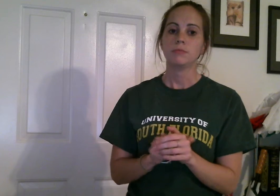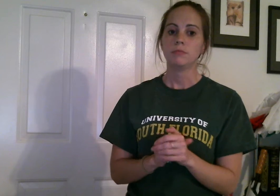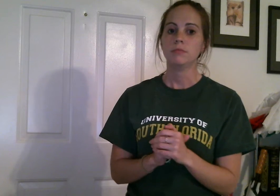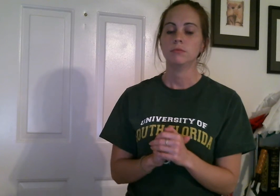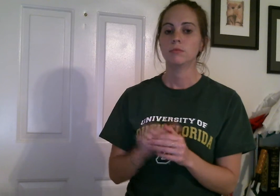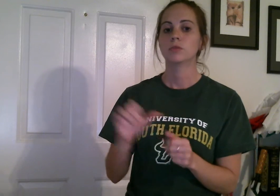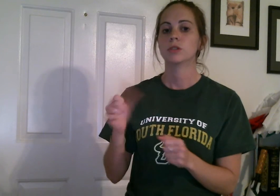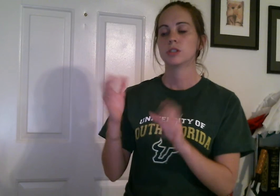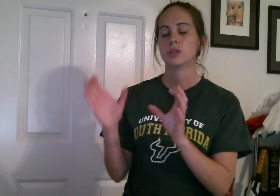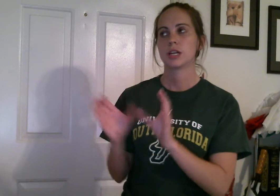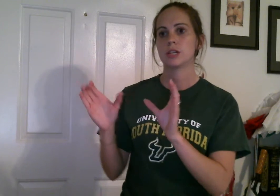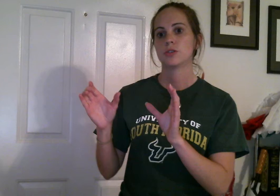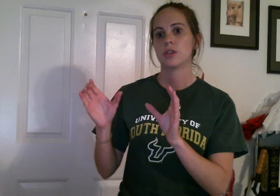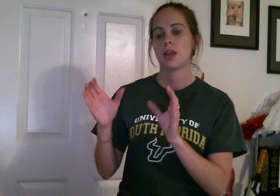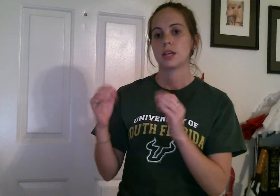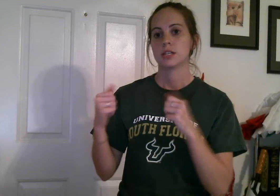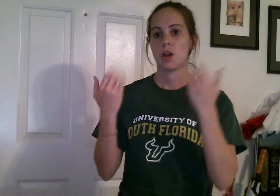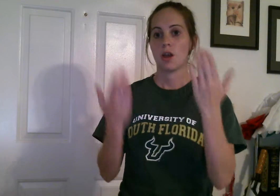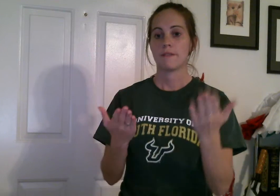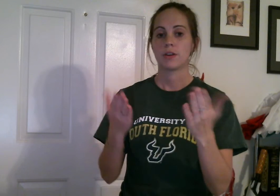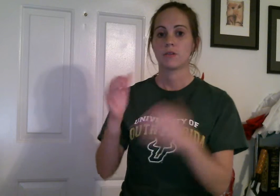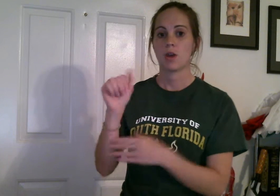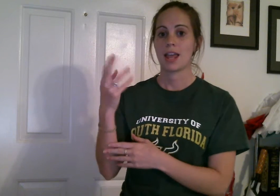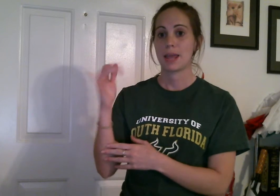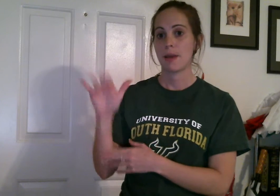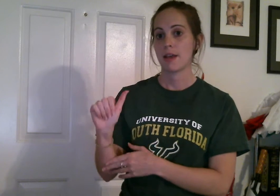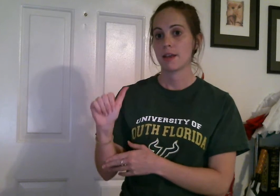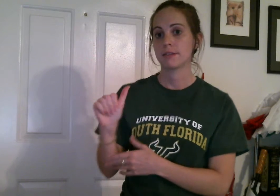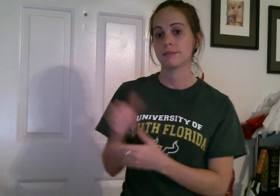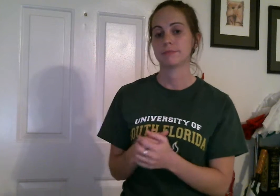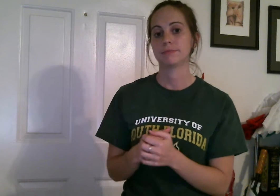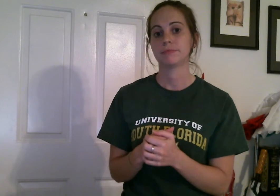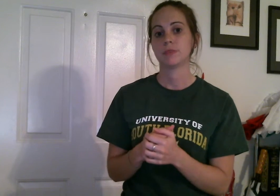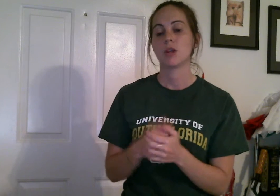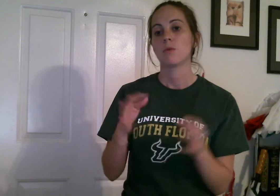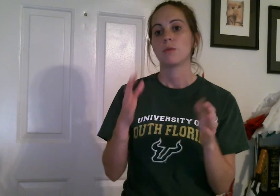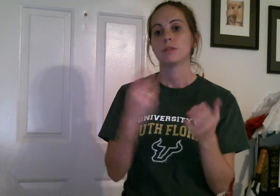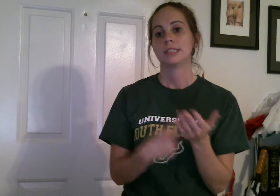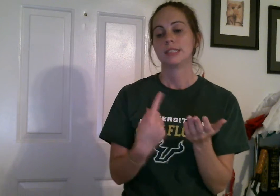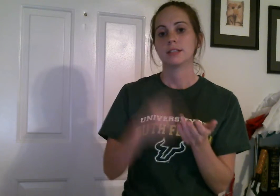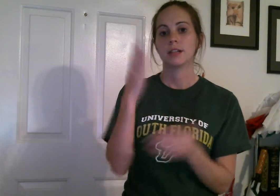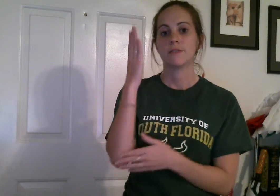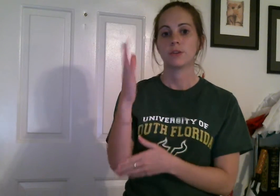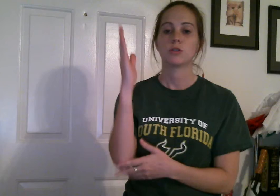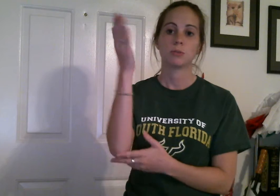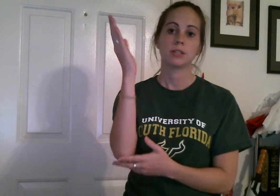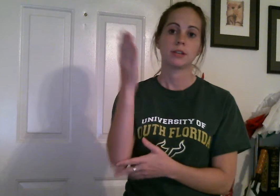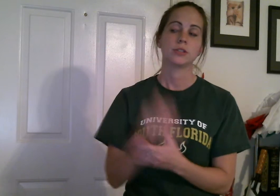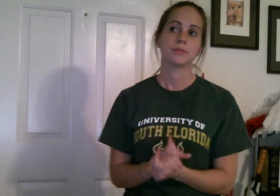is a credential that is offered from AHIMA. And we'll discuss that in a future presentation. Now, for your